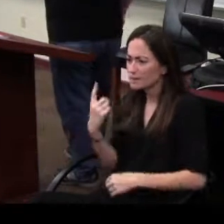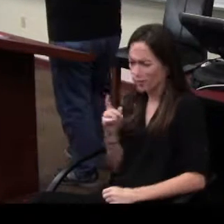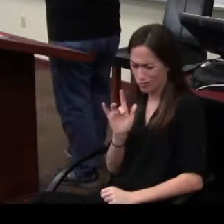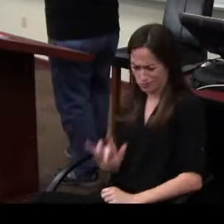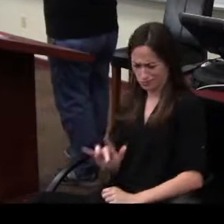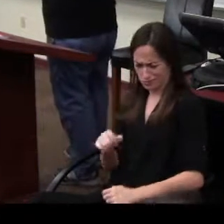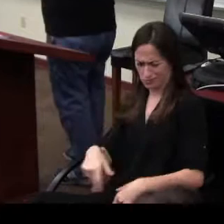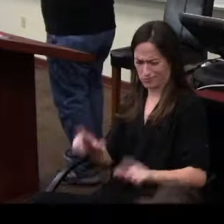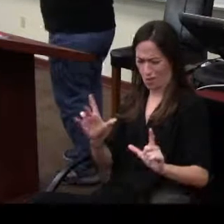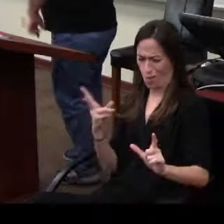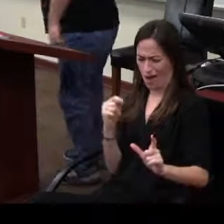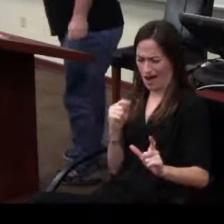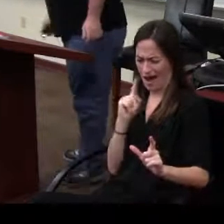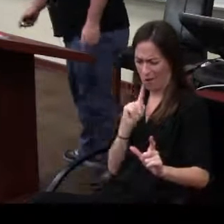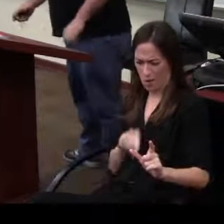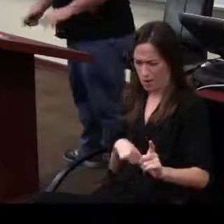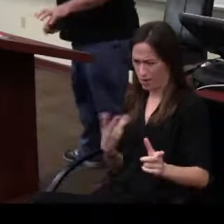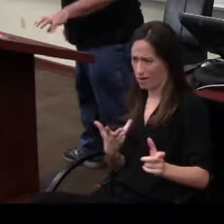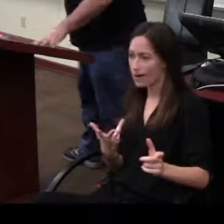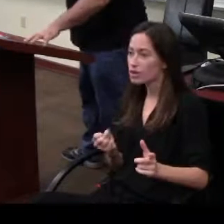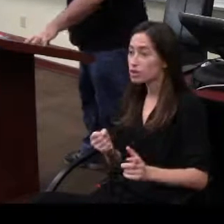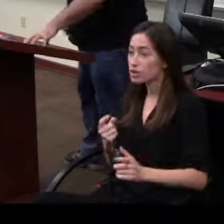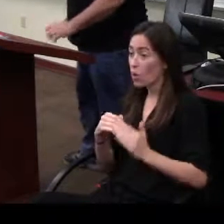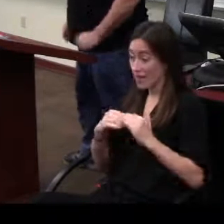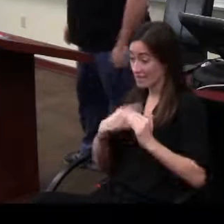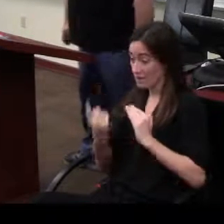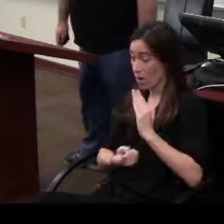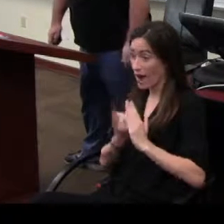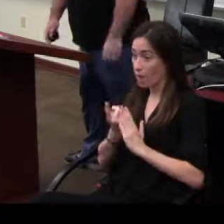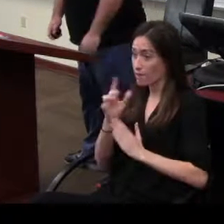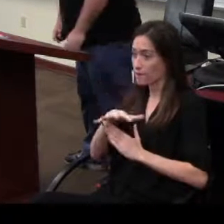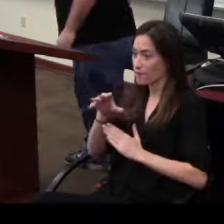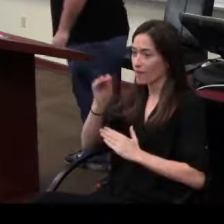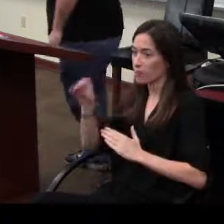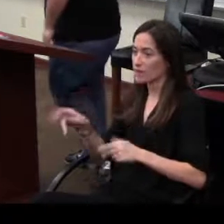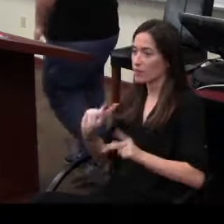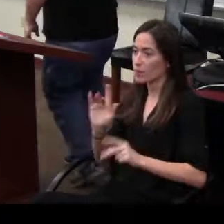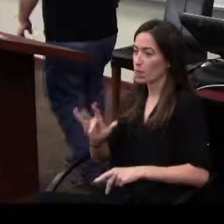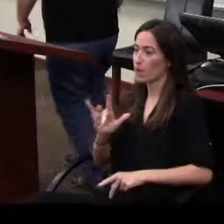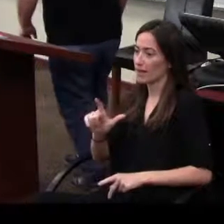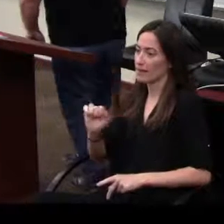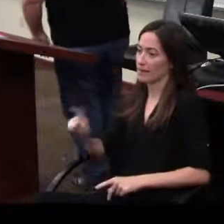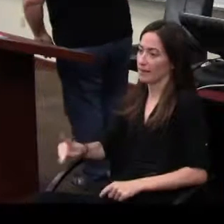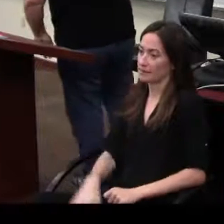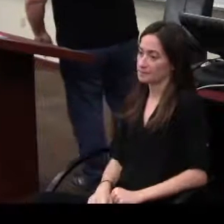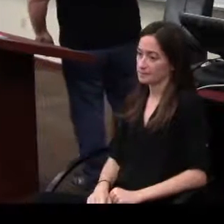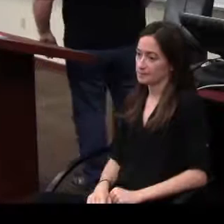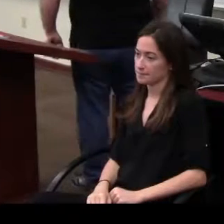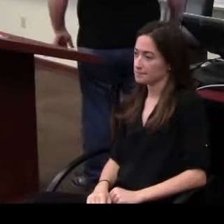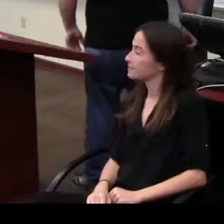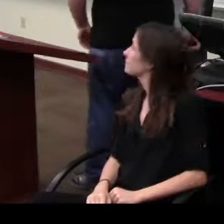Within an hour, 55% of people typically are clicking on these links.